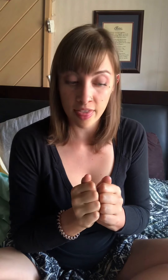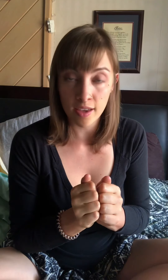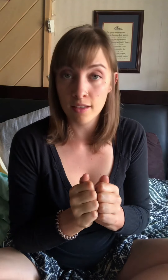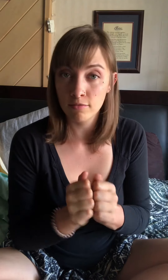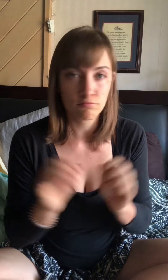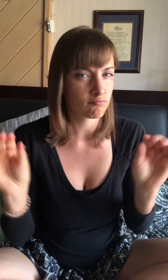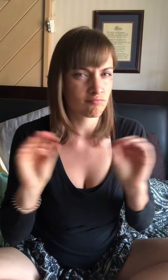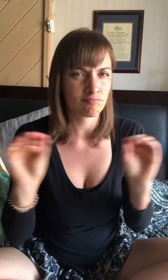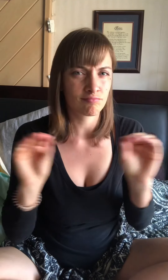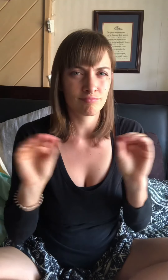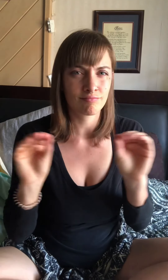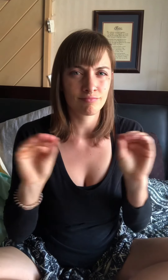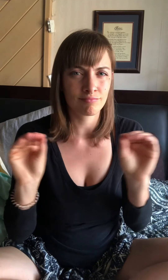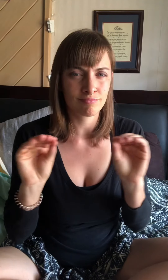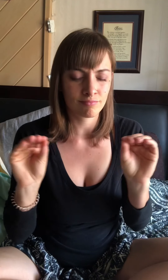nothing,